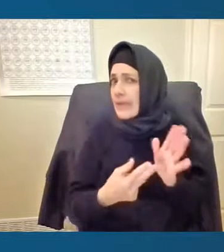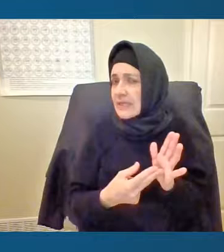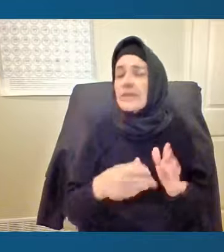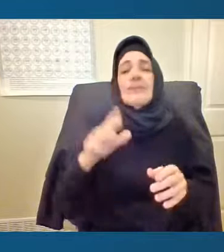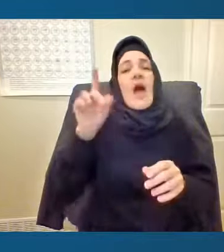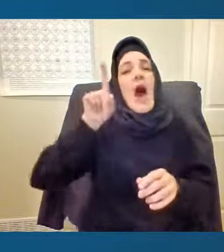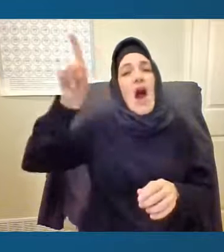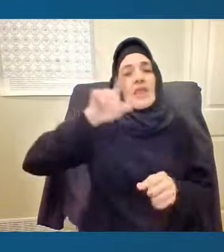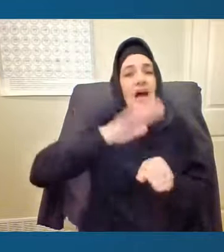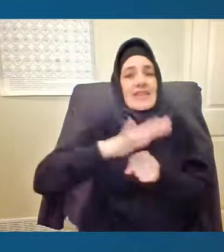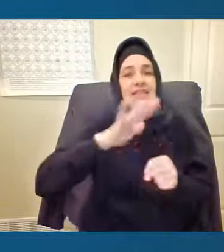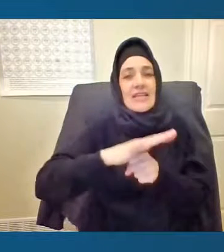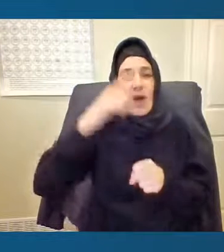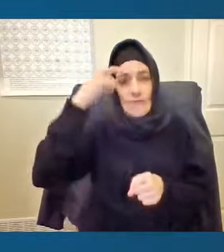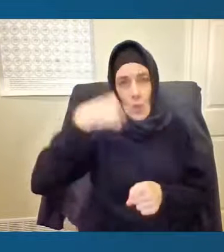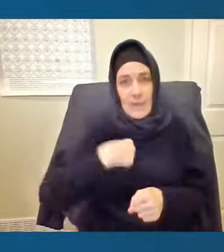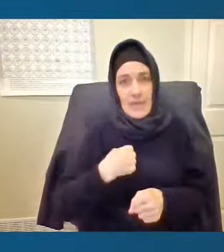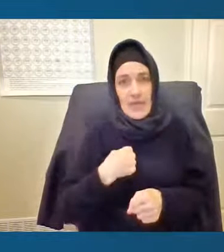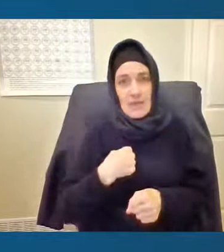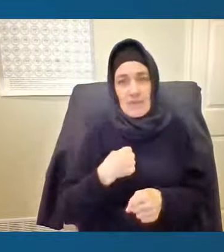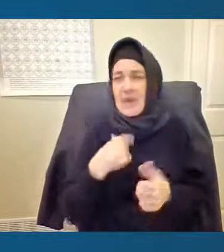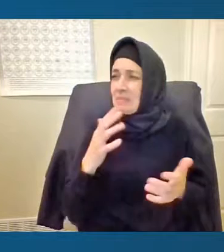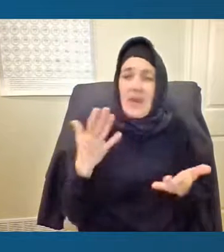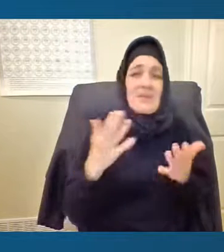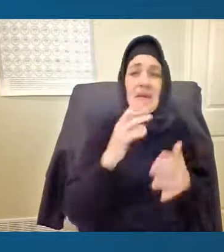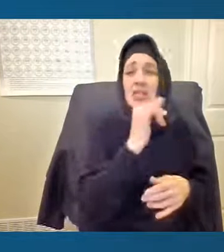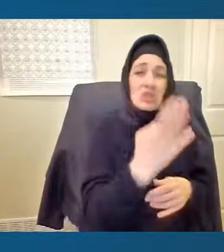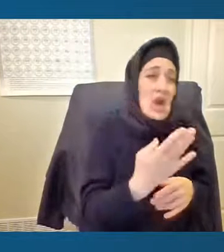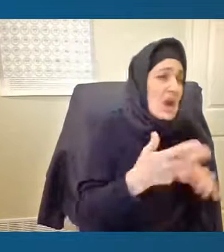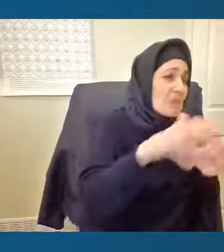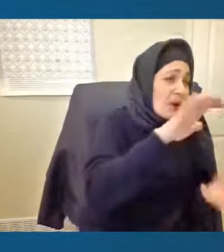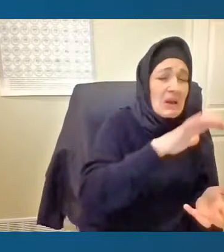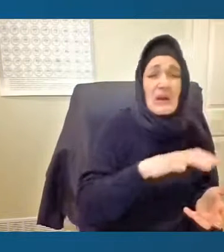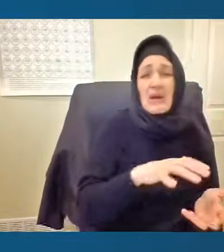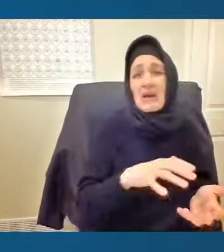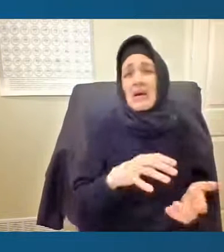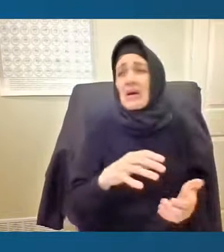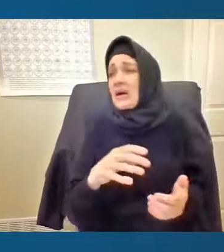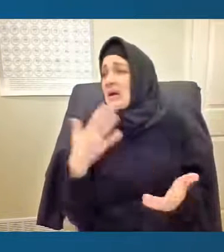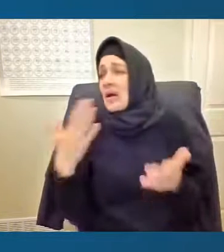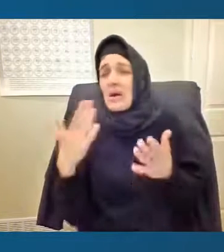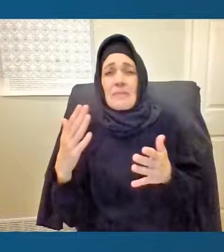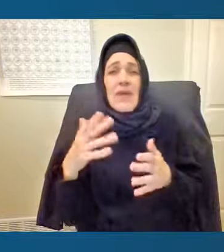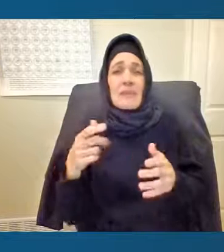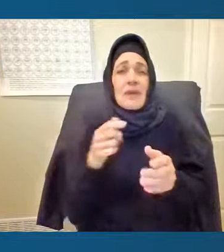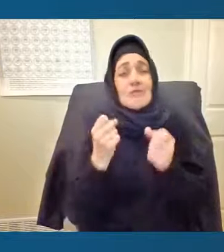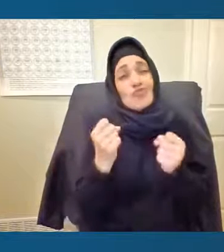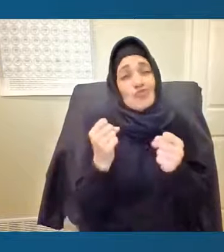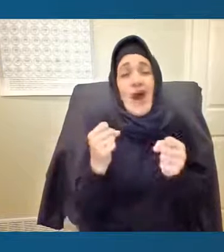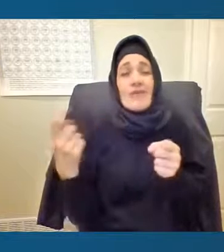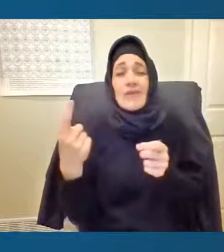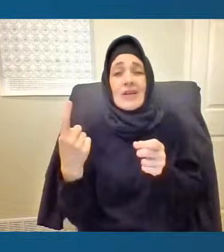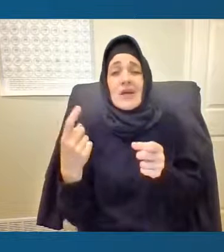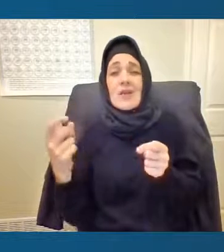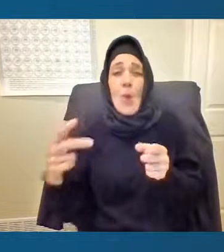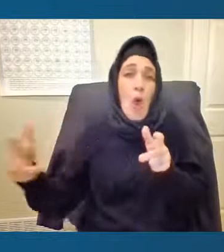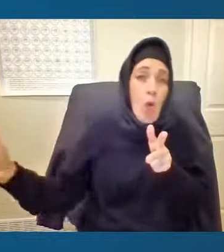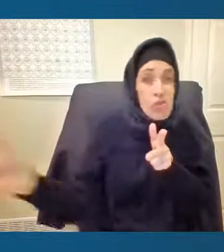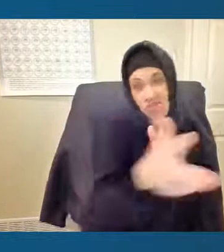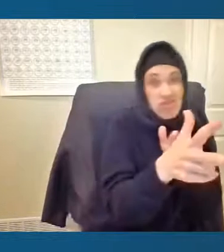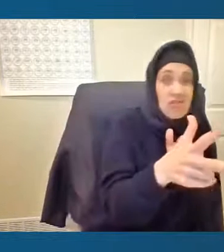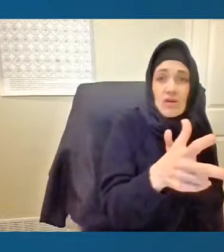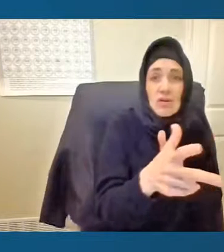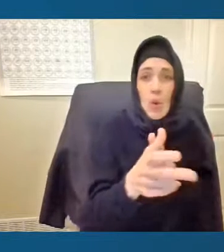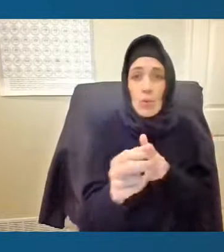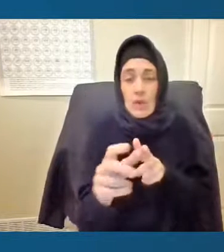Allah is enough for me. Things aren't working, job isn't working, someone cuts you off on the road, coming down, so something happens